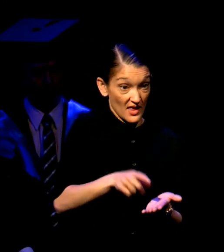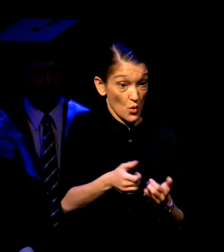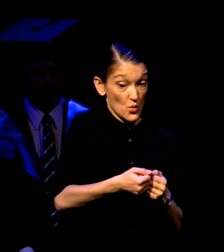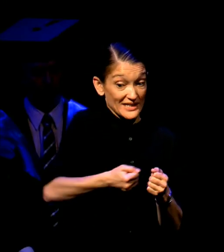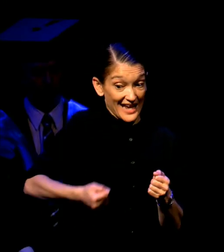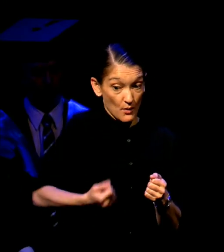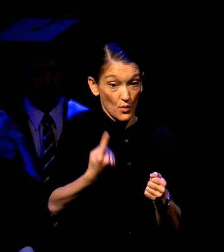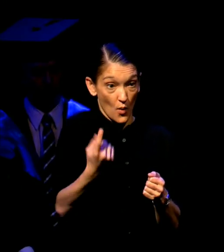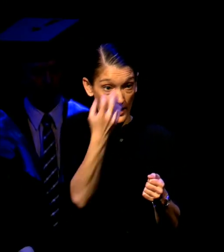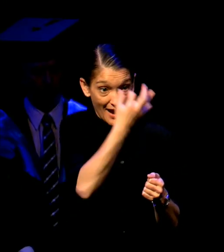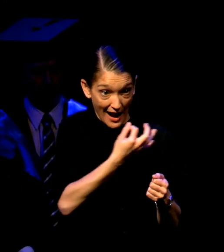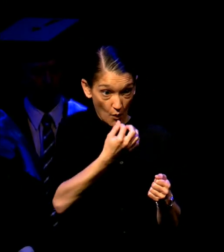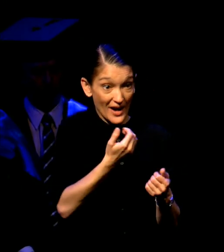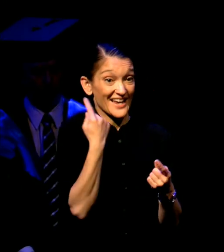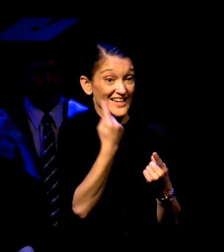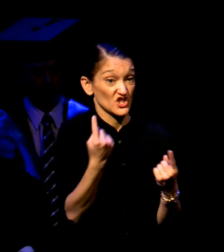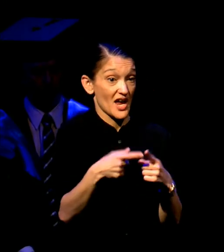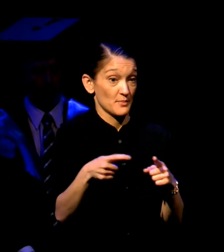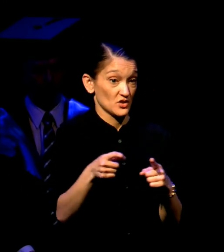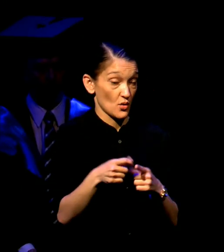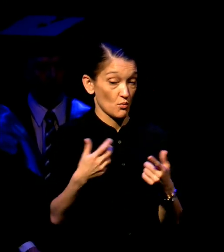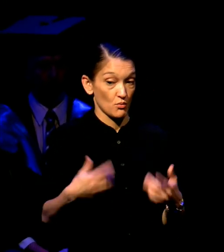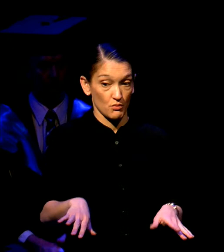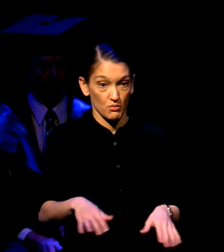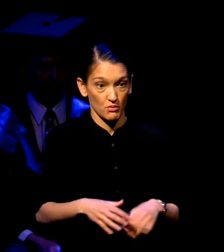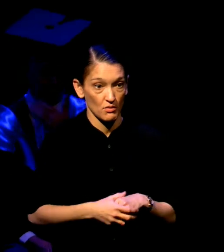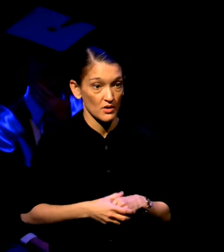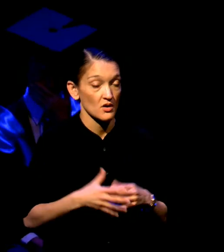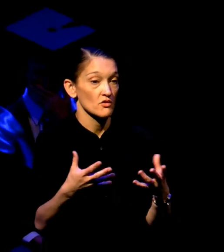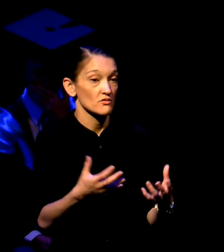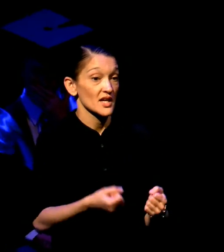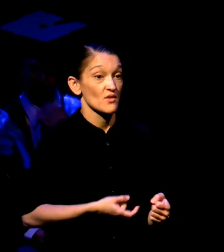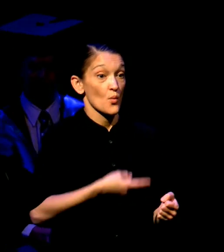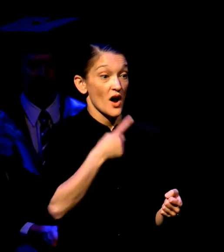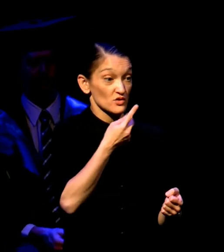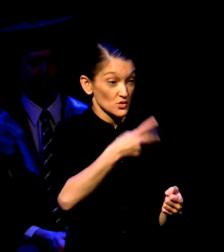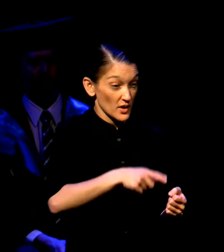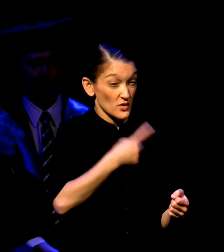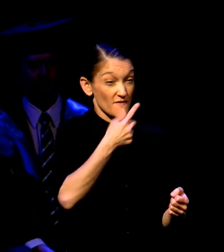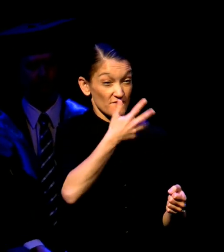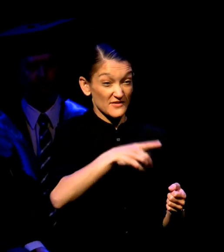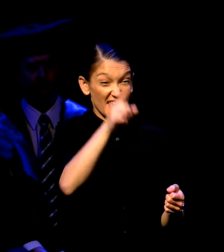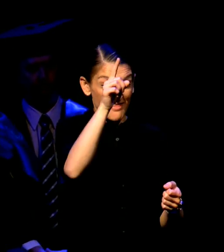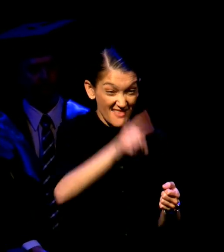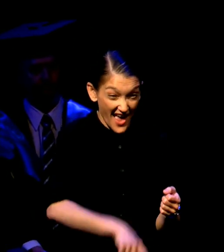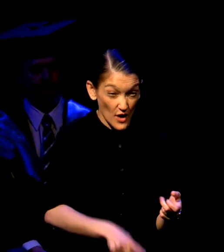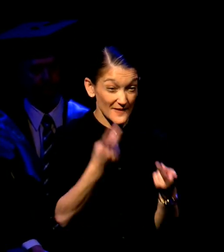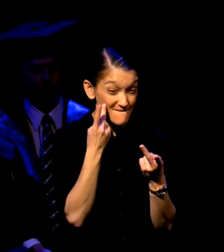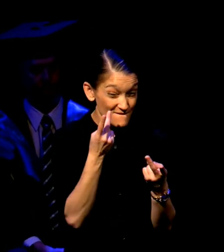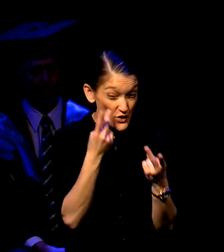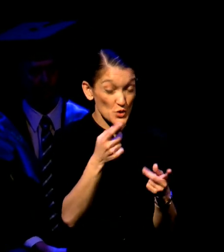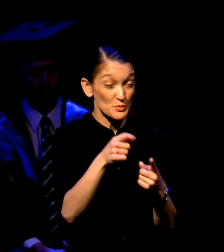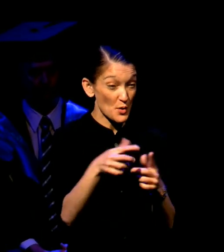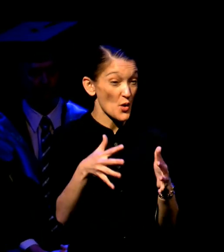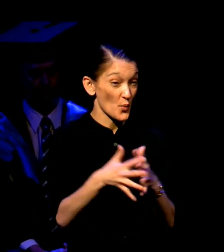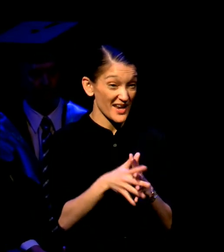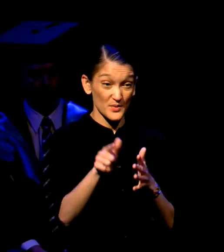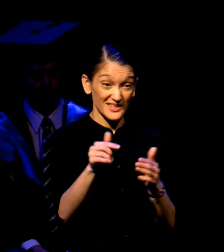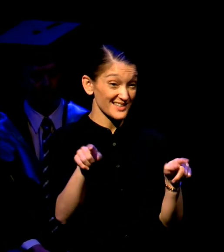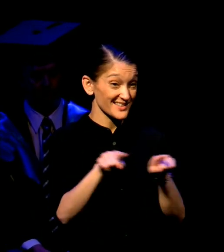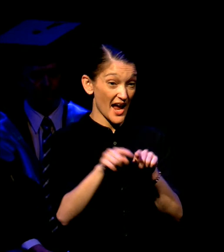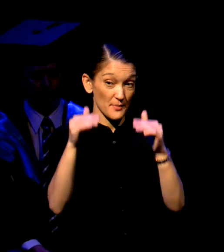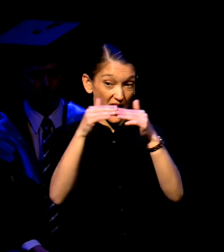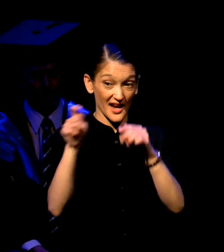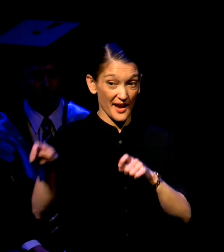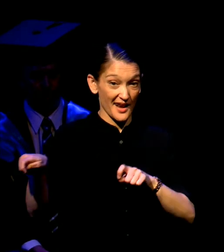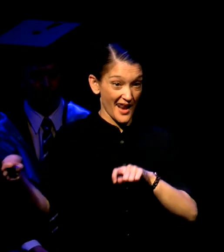episode, was ordered. And we were receiving about 120,000 to 150,000 views a week, which is up there with Studio 10, Neighbours, and